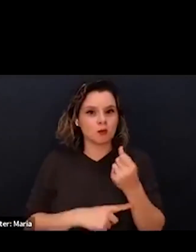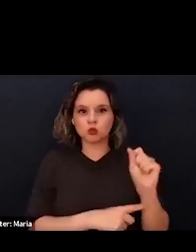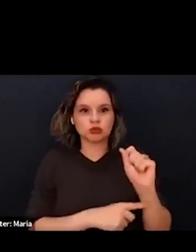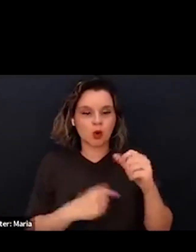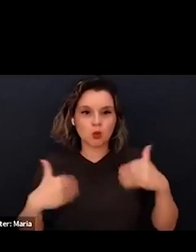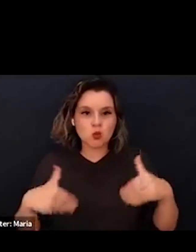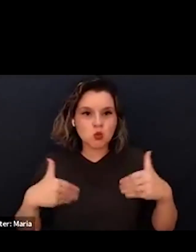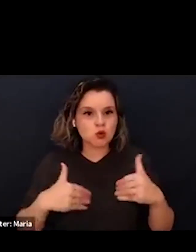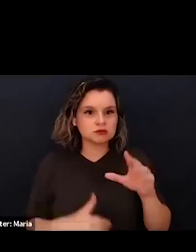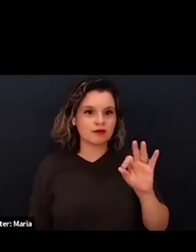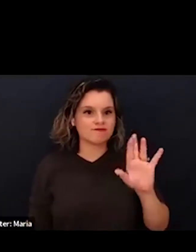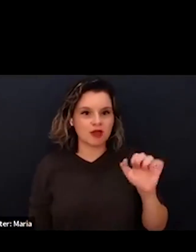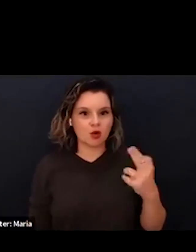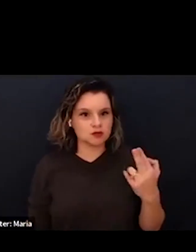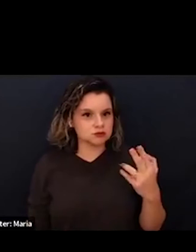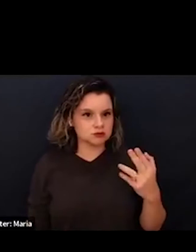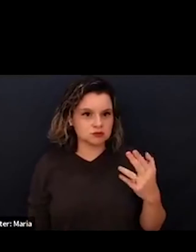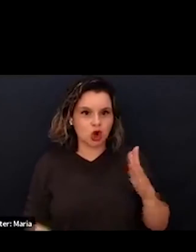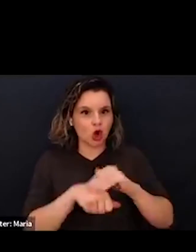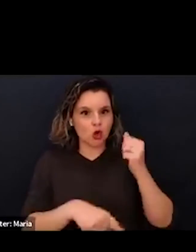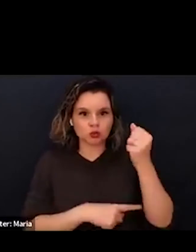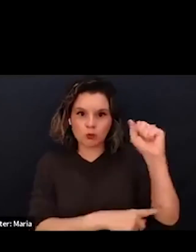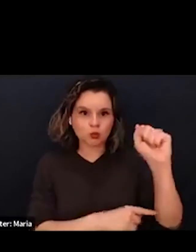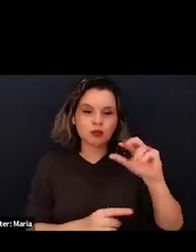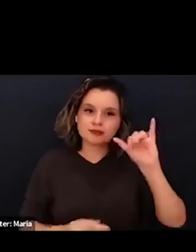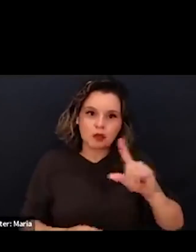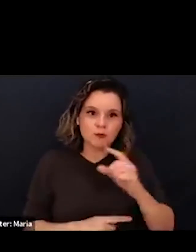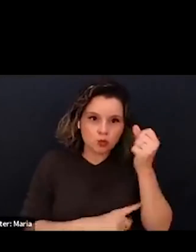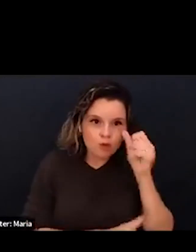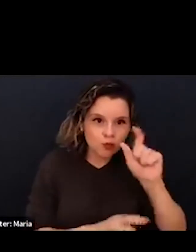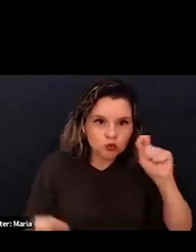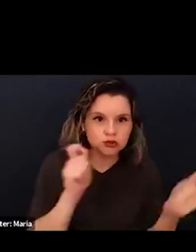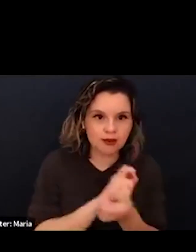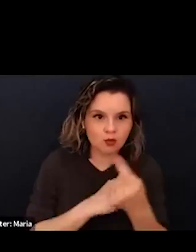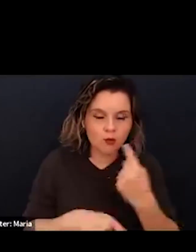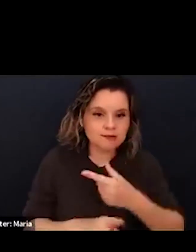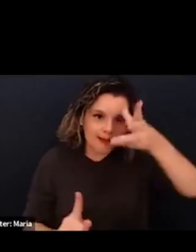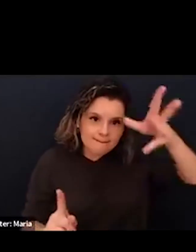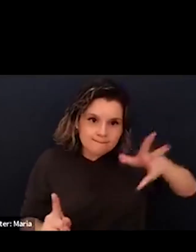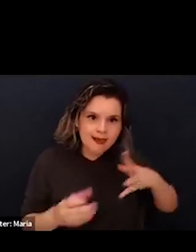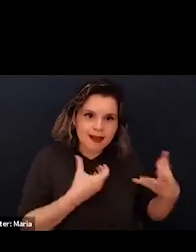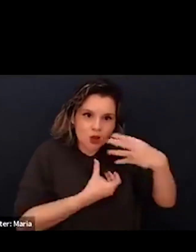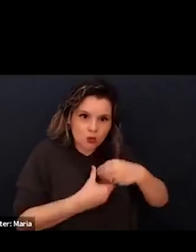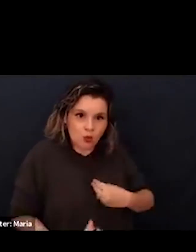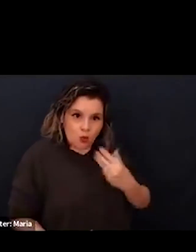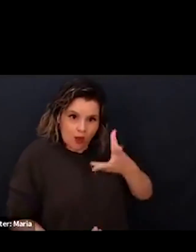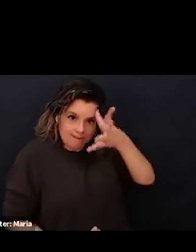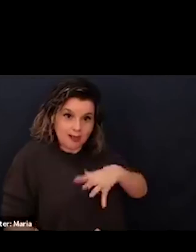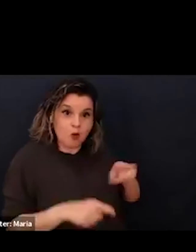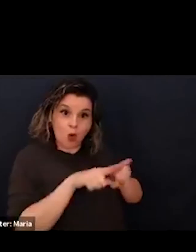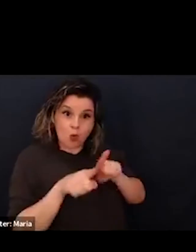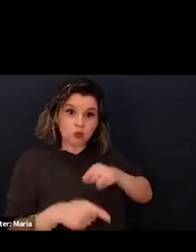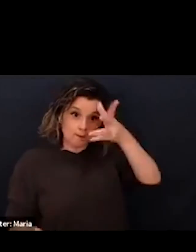to Farah's, call to revolution, that would be revolutionary, wouldn't it? To have men, including white men, but also men of color,